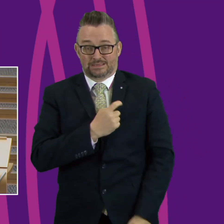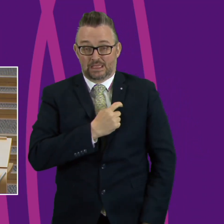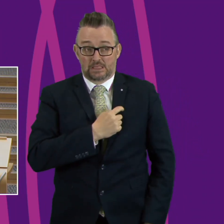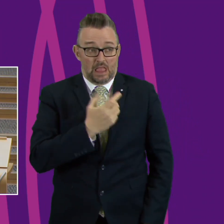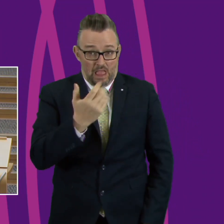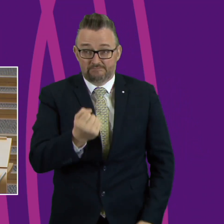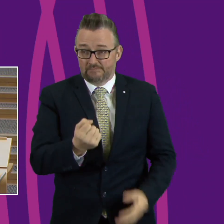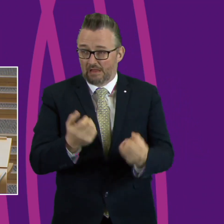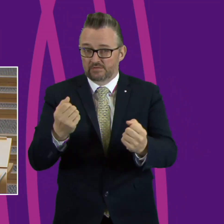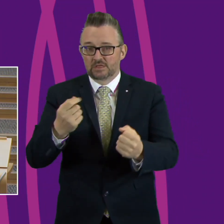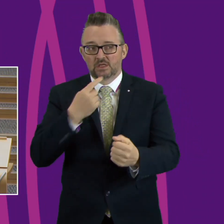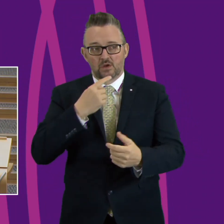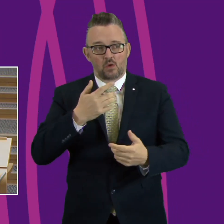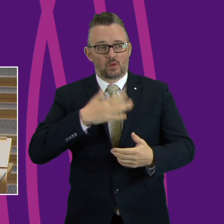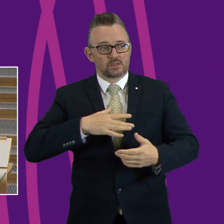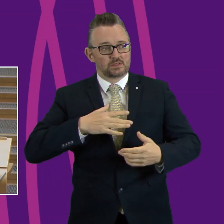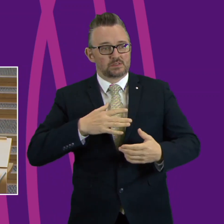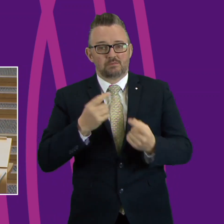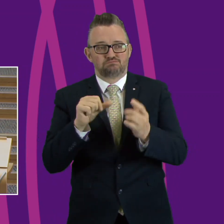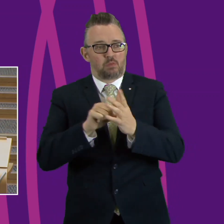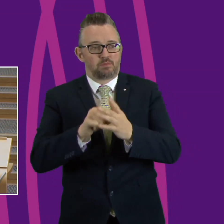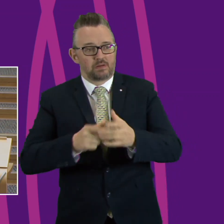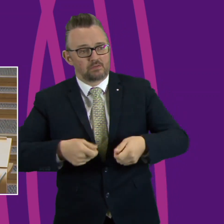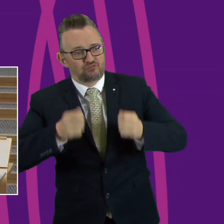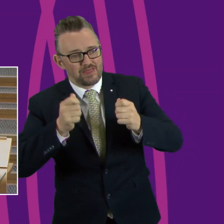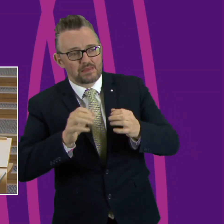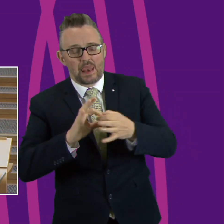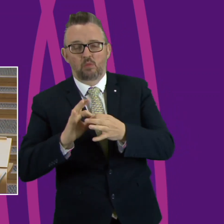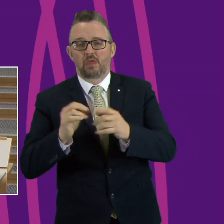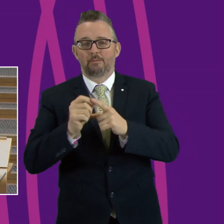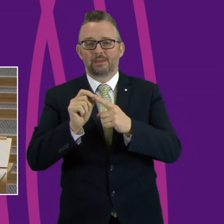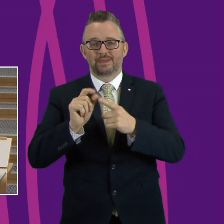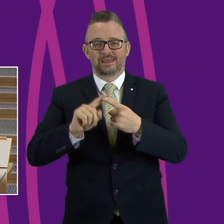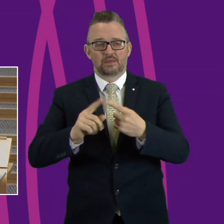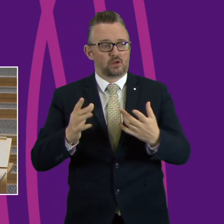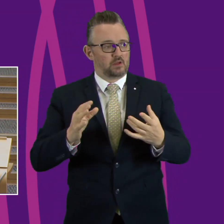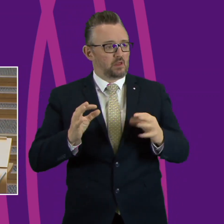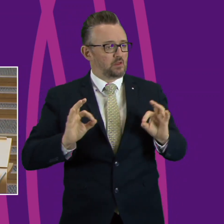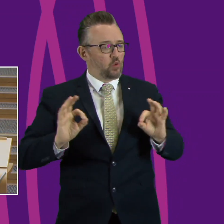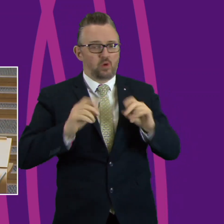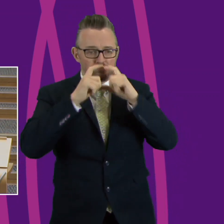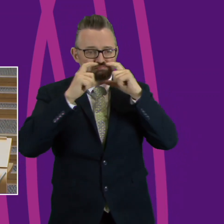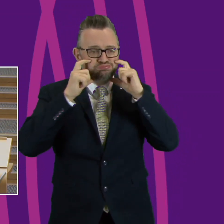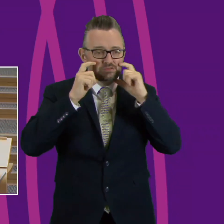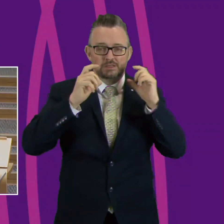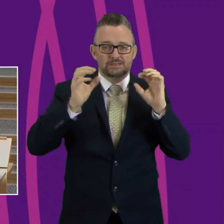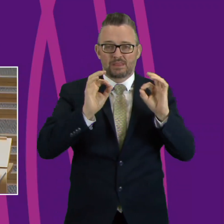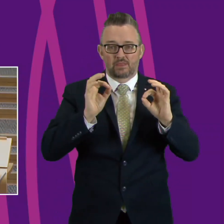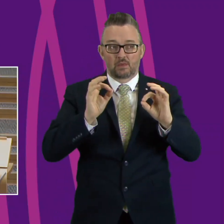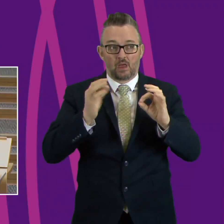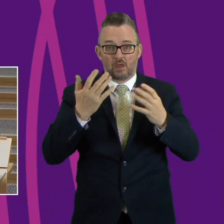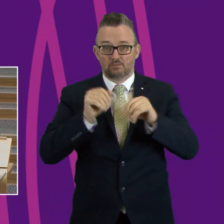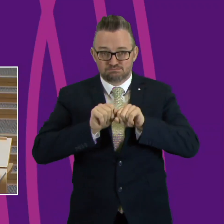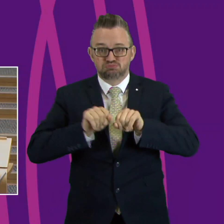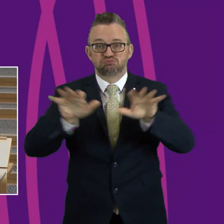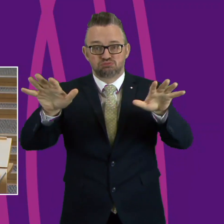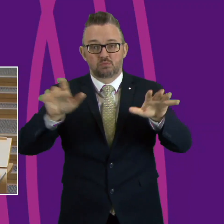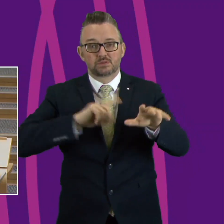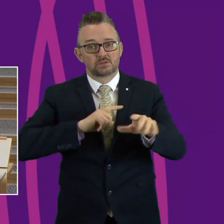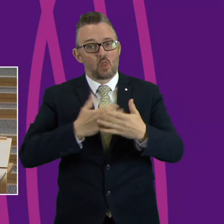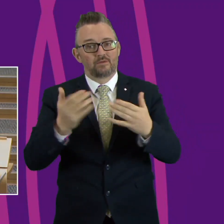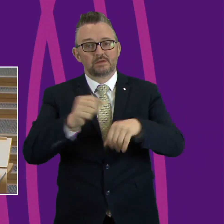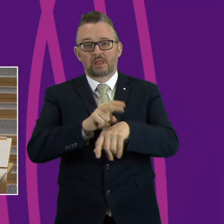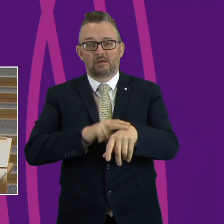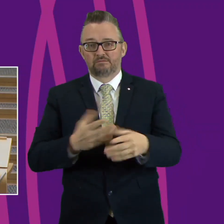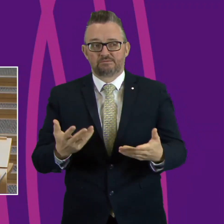about PPE, and that lack of access to PPE and testing is a widespread and collective issue for frontline